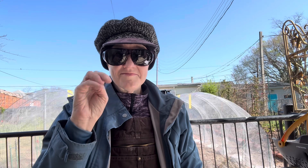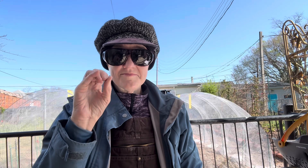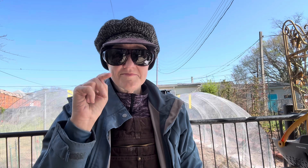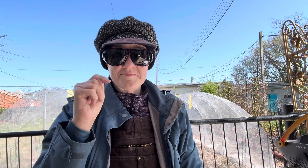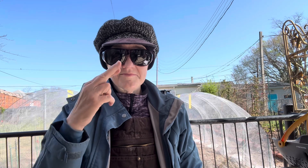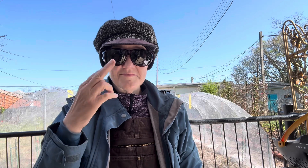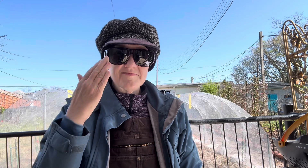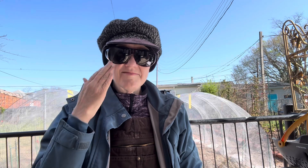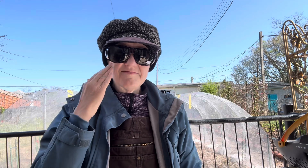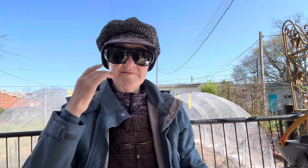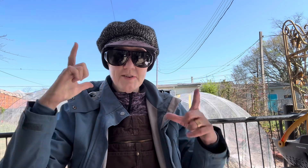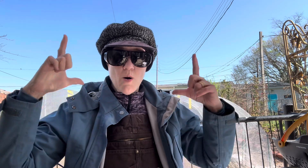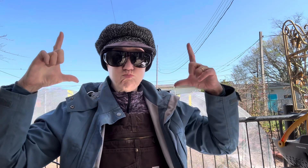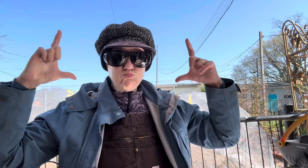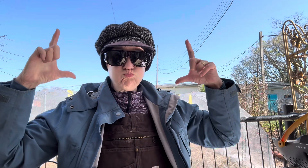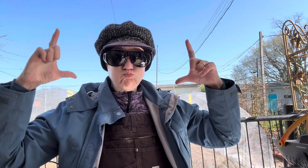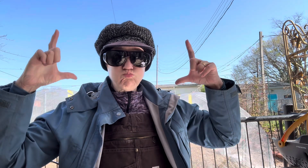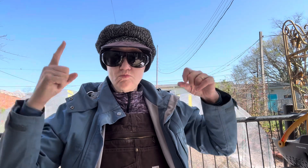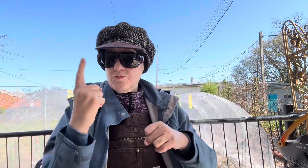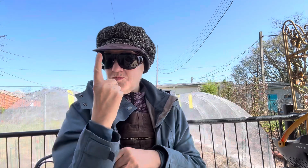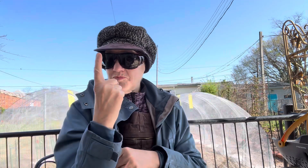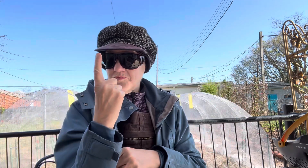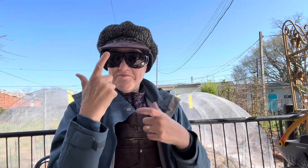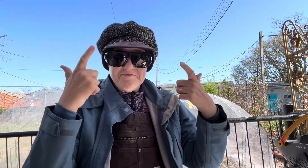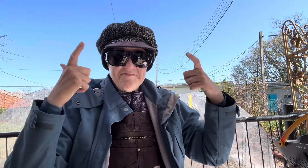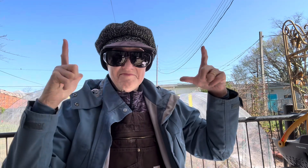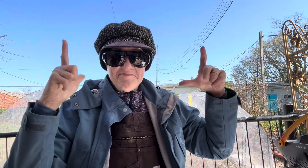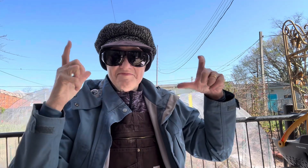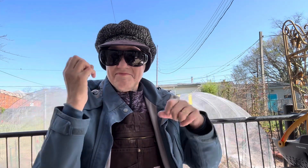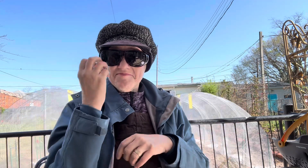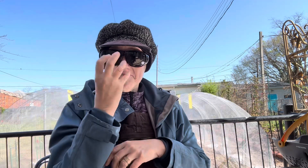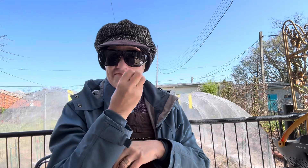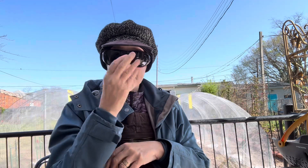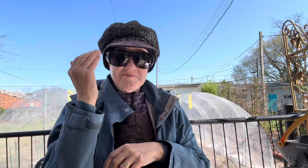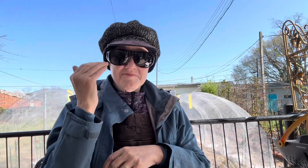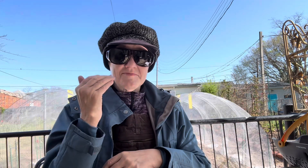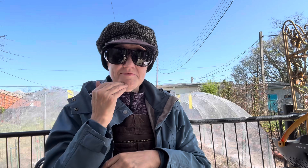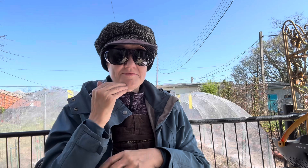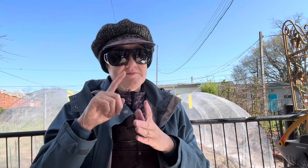For Mammoth sunflowers, you know, the great big flowers that have the one big head.